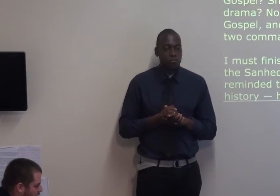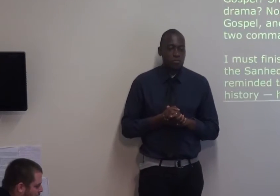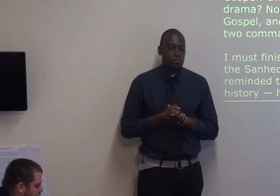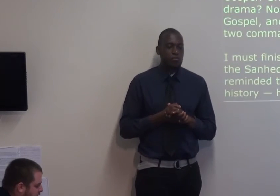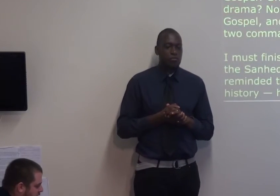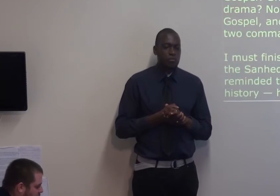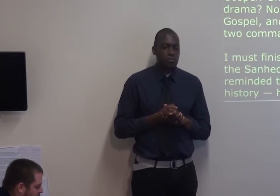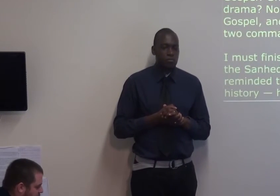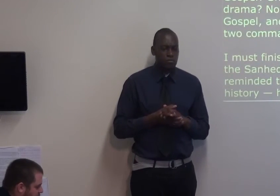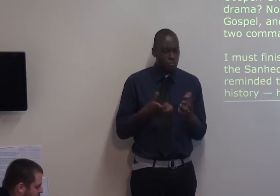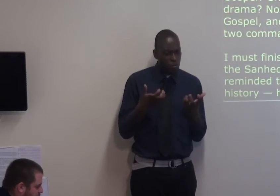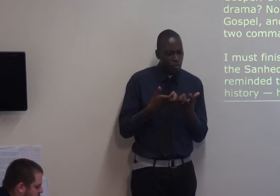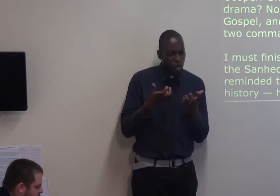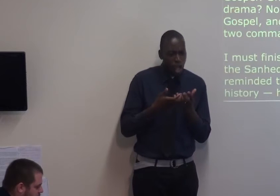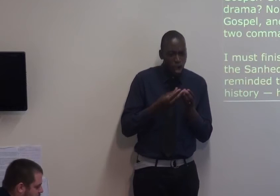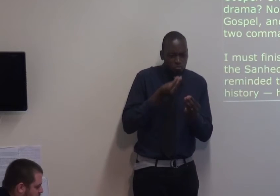How should I tell people the gospel?